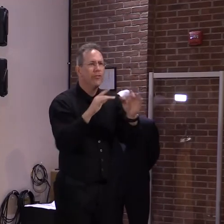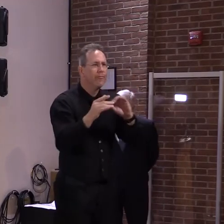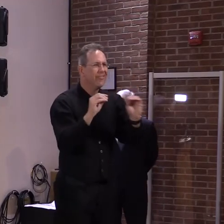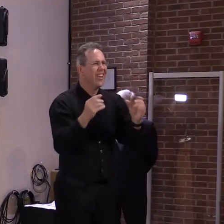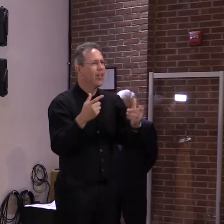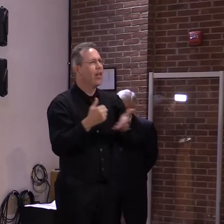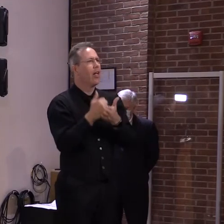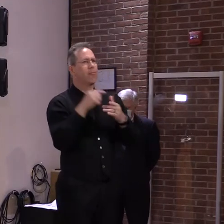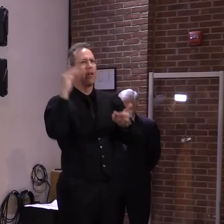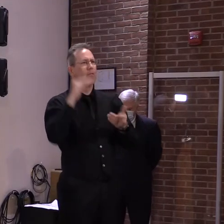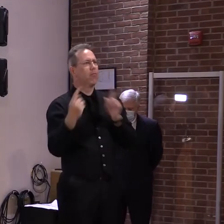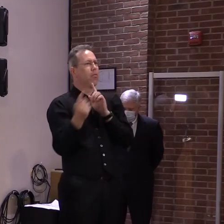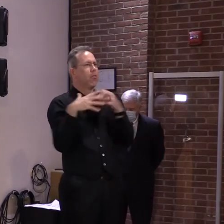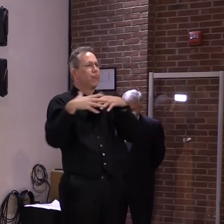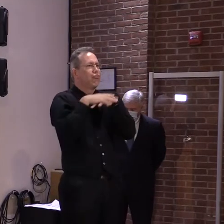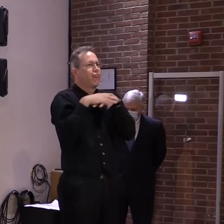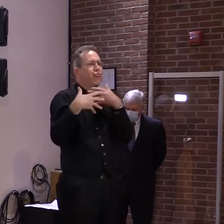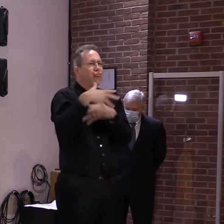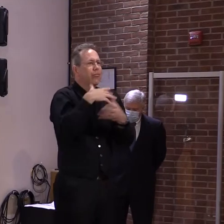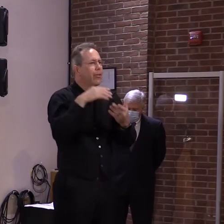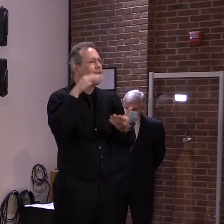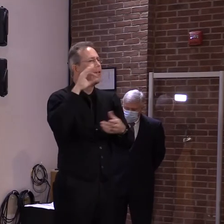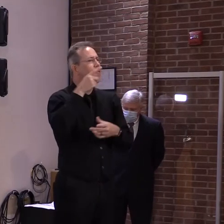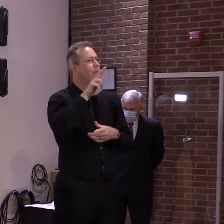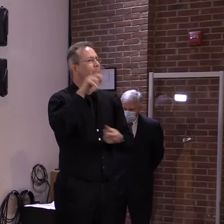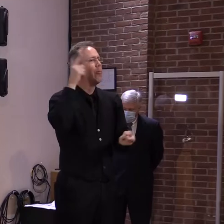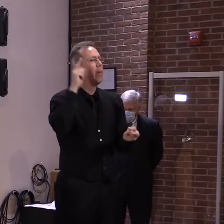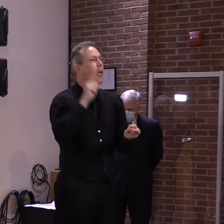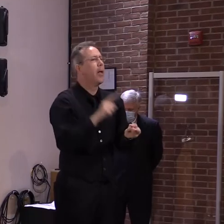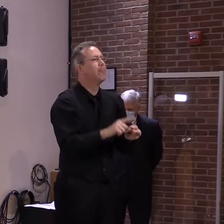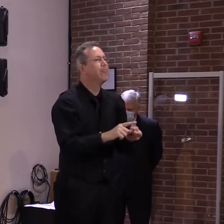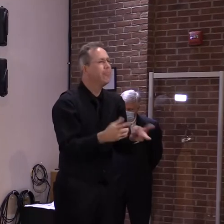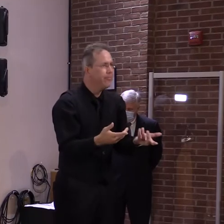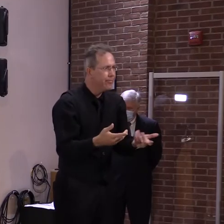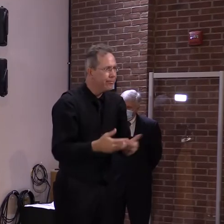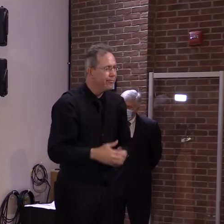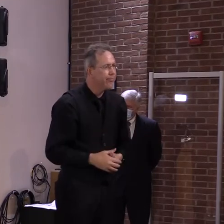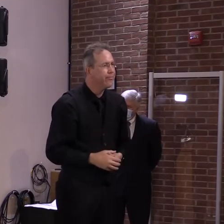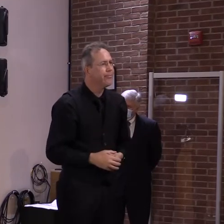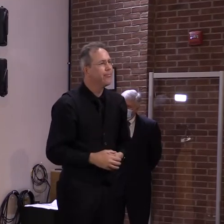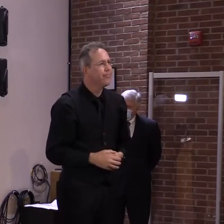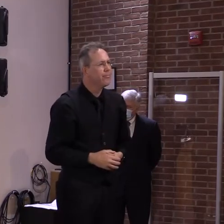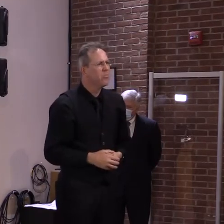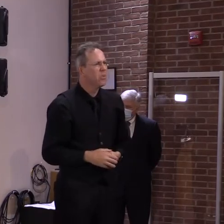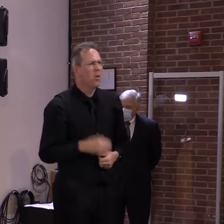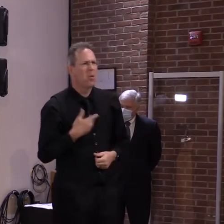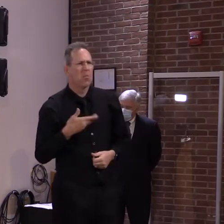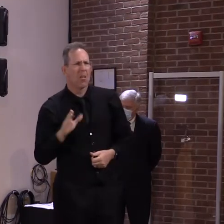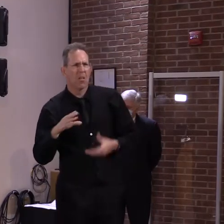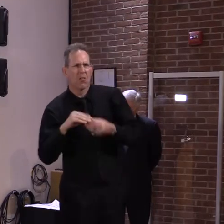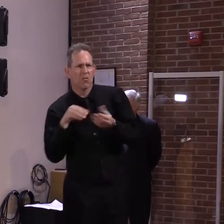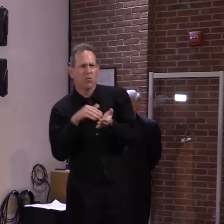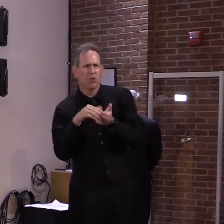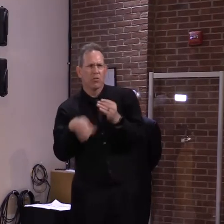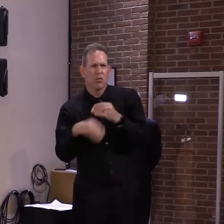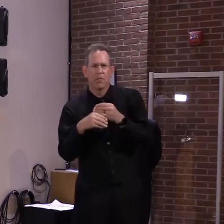the impact of flu season, traditional flu season. But I'll let Dr. Levine answer that.